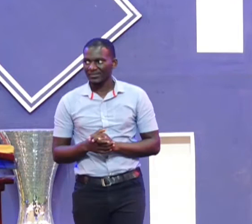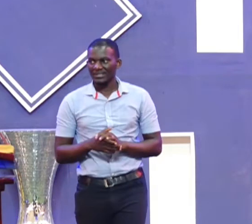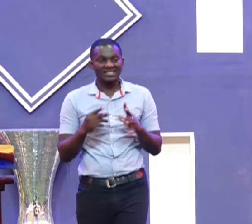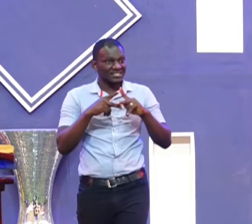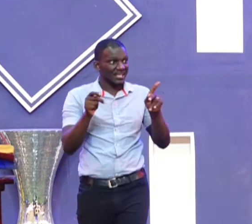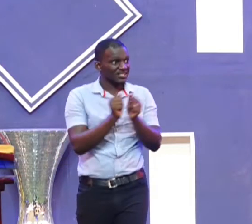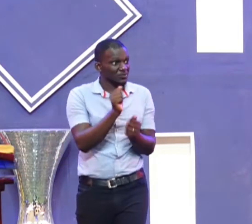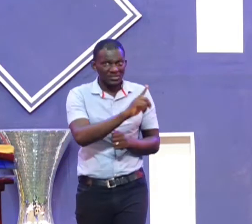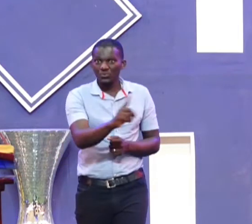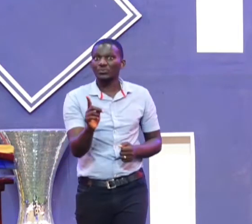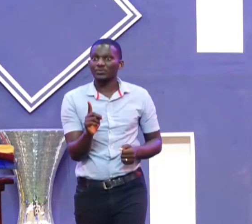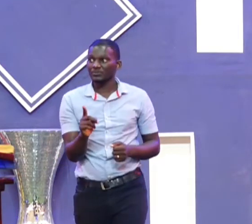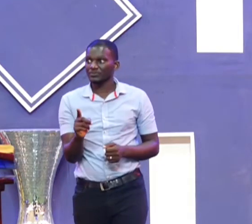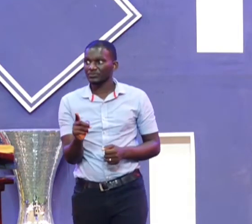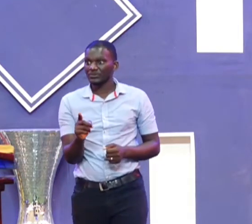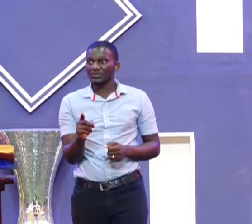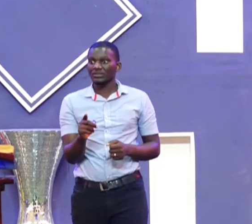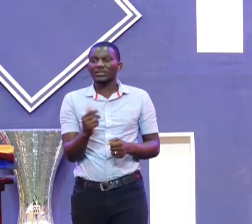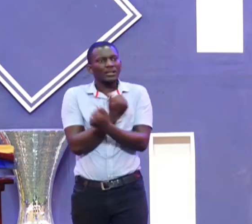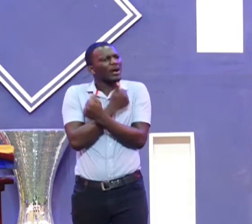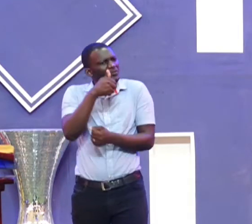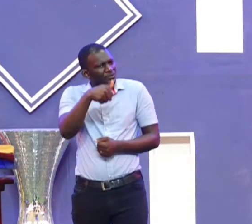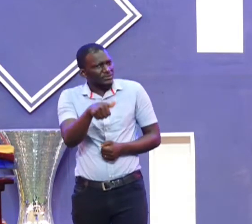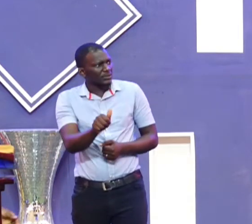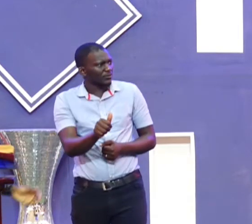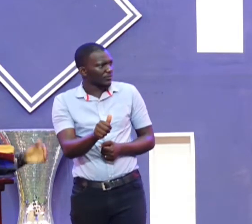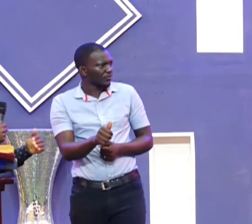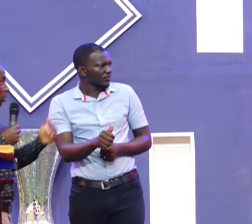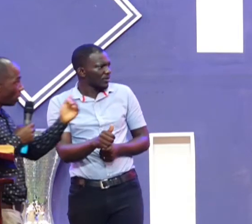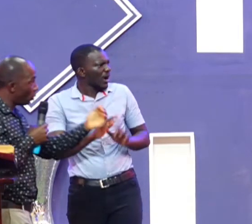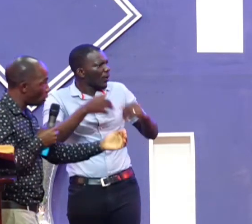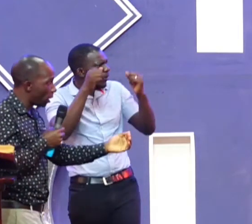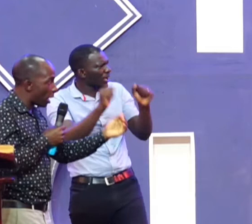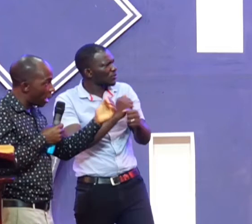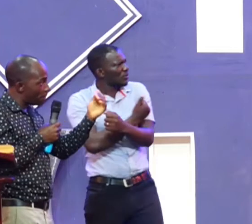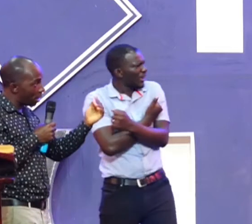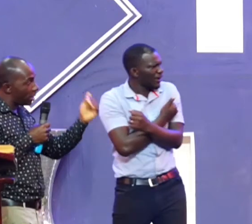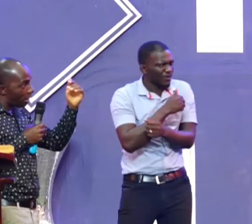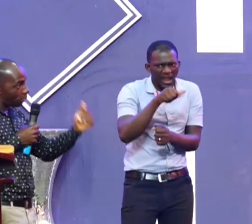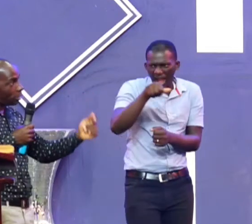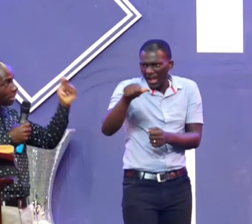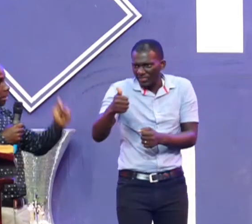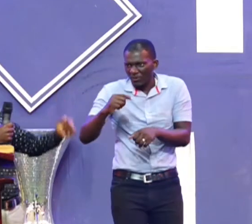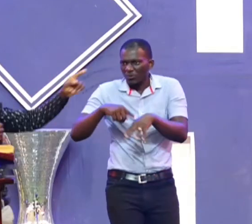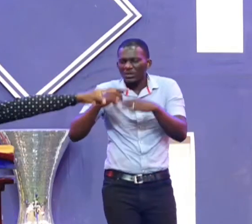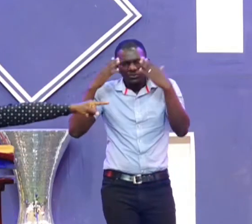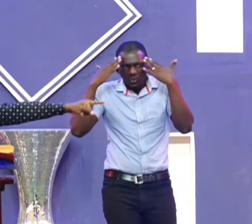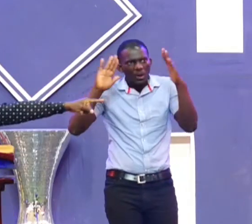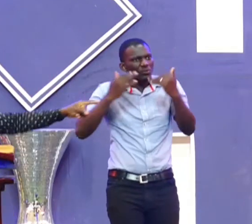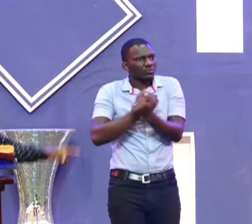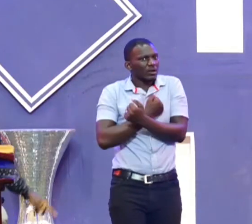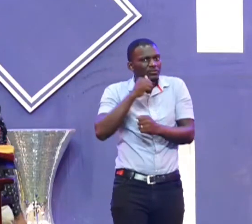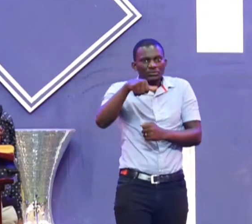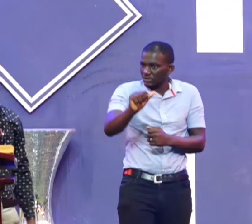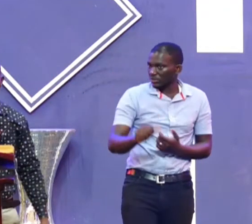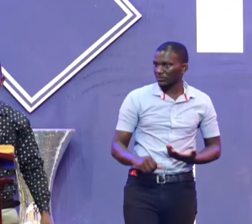naawe. It starts with you. Kisooka weyagale. First love yourself. Ate onooyagala otya omulala when you agambye love your neighbor as you love yourself.